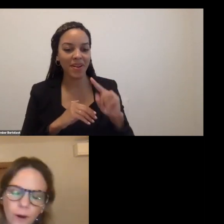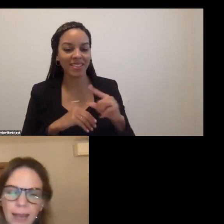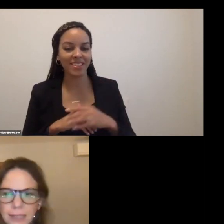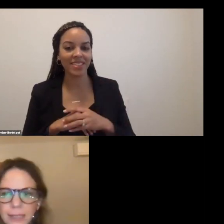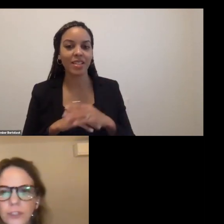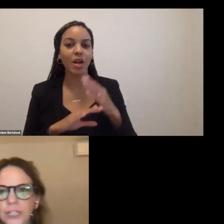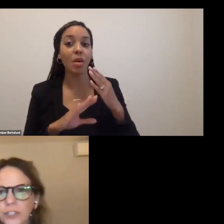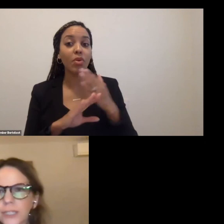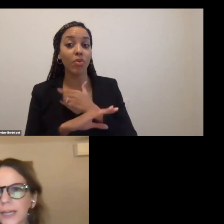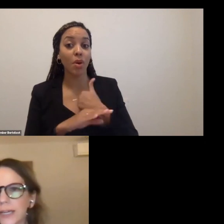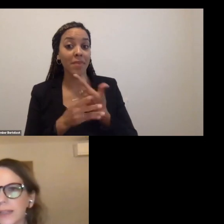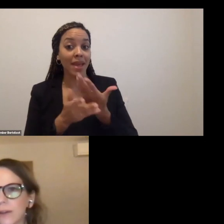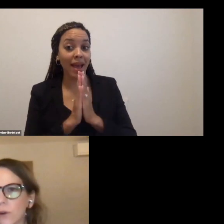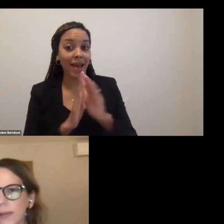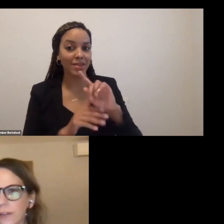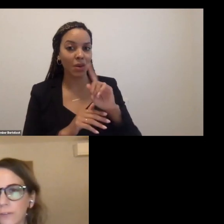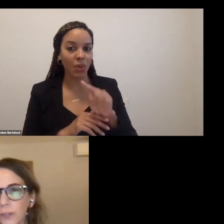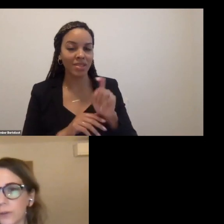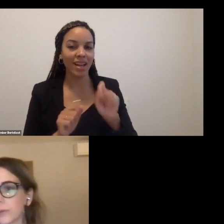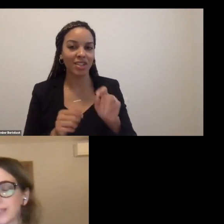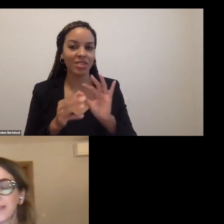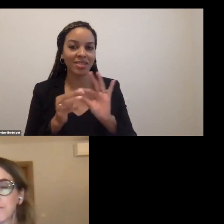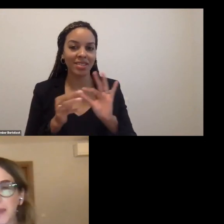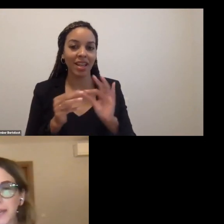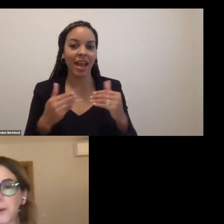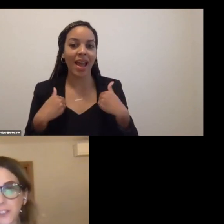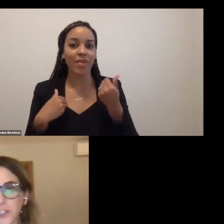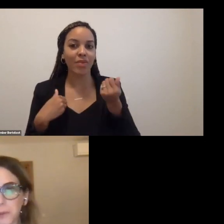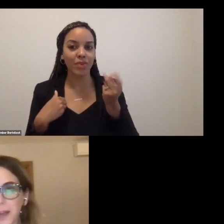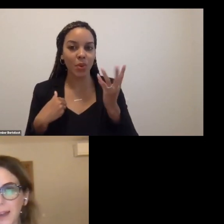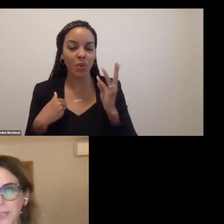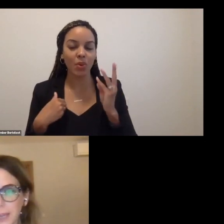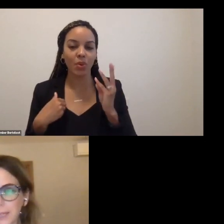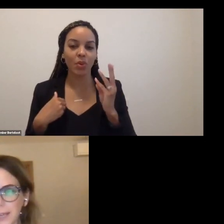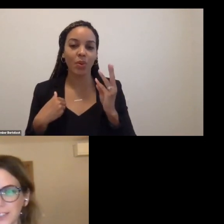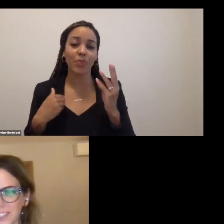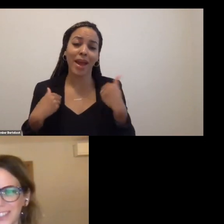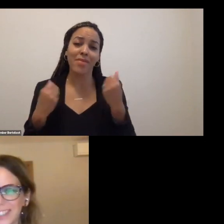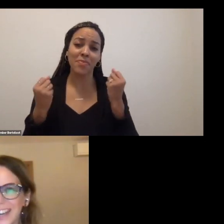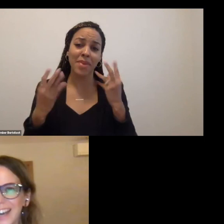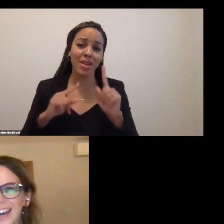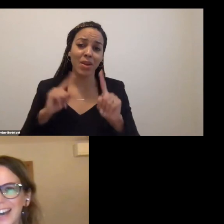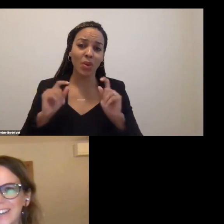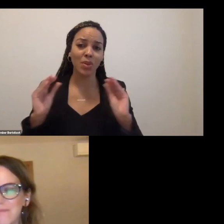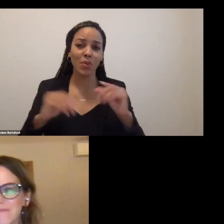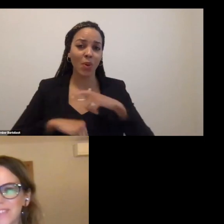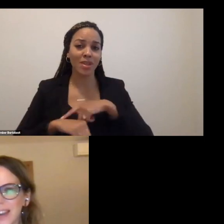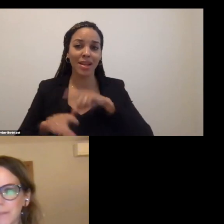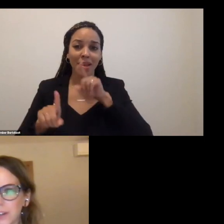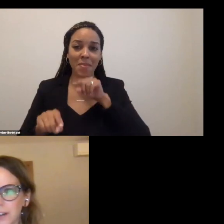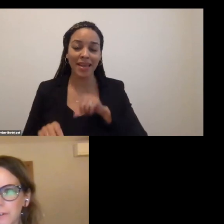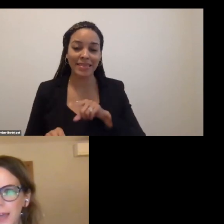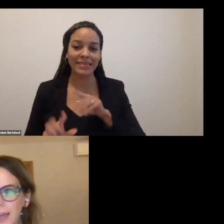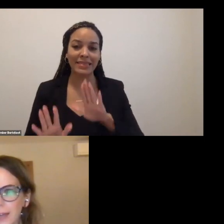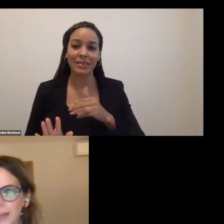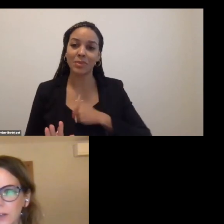before I ask that question, I should say there are quite a few. There are many questions we will not have the time to answer. And I'm